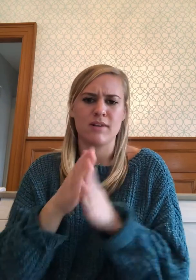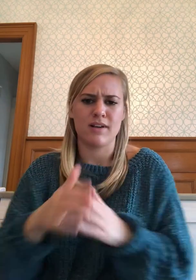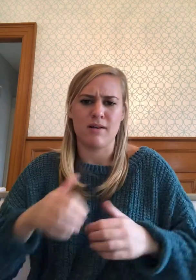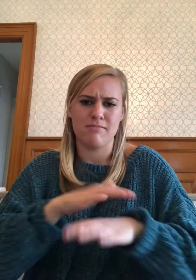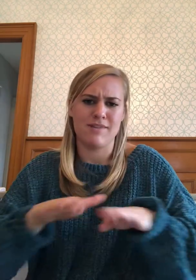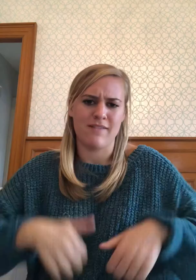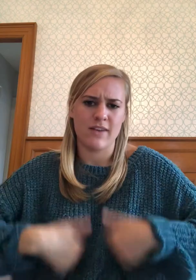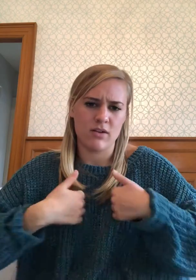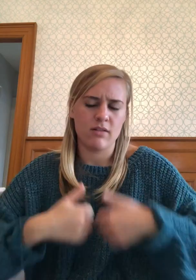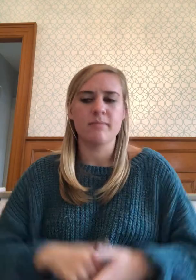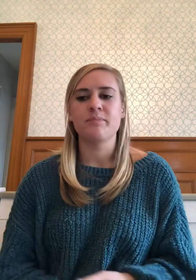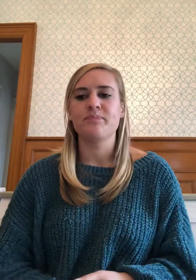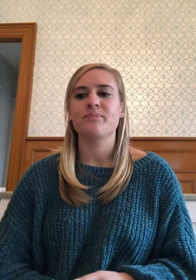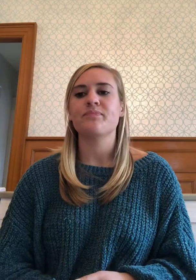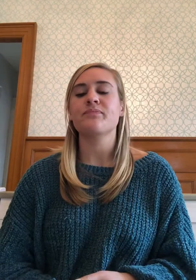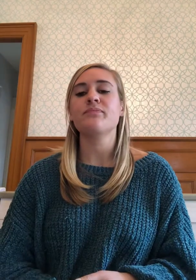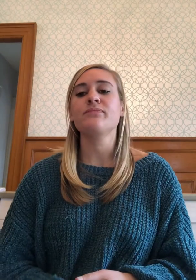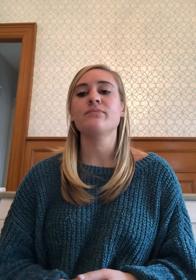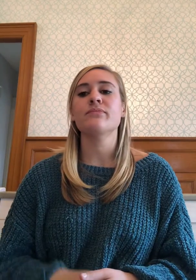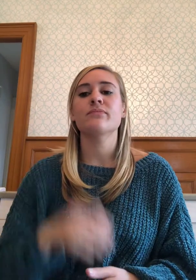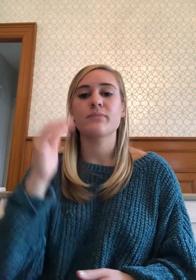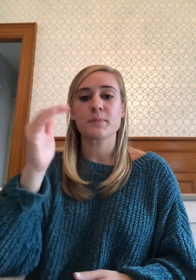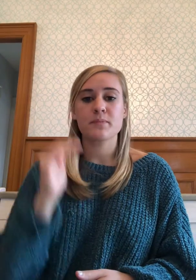Cementum can be resorbed